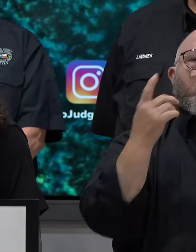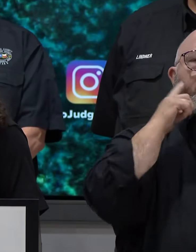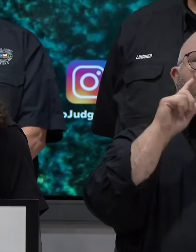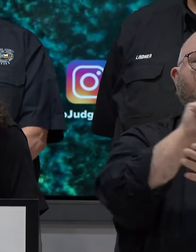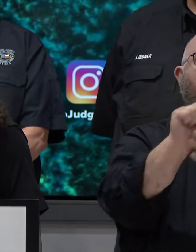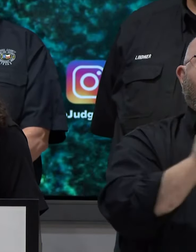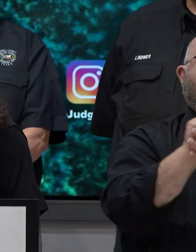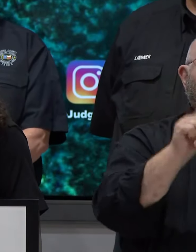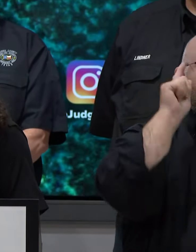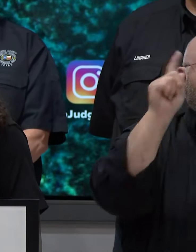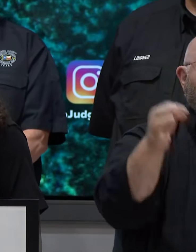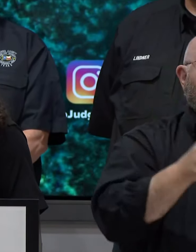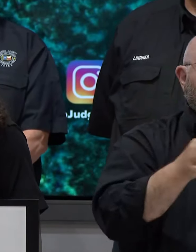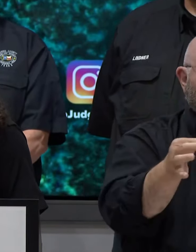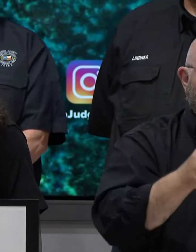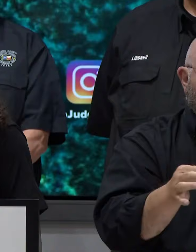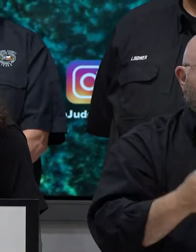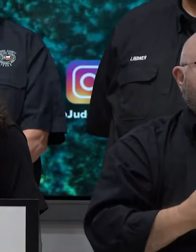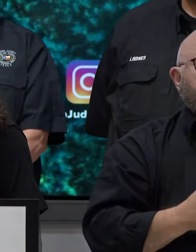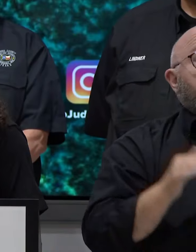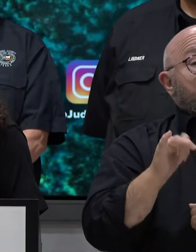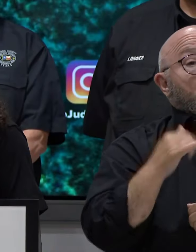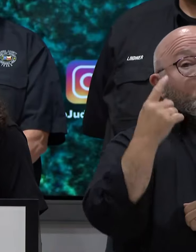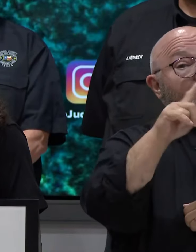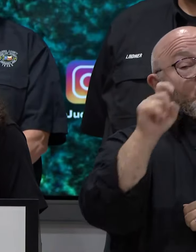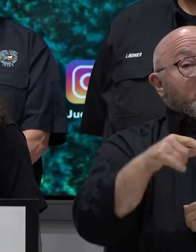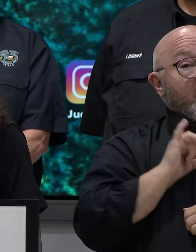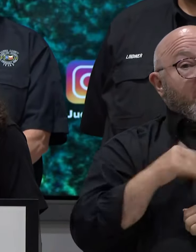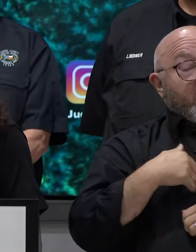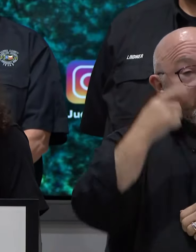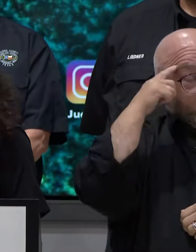for hours for instructions. And so that's one of the questions that I had for him.